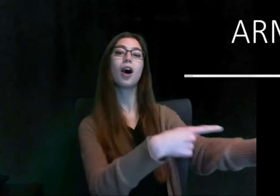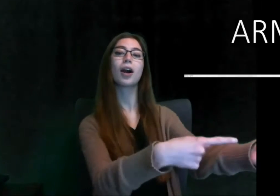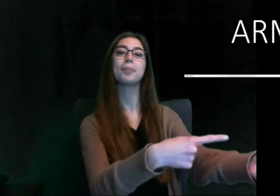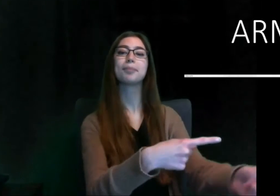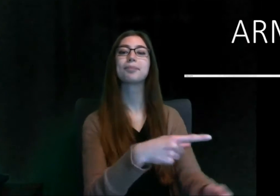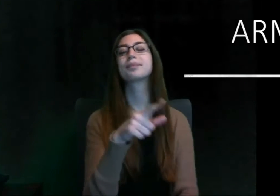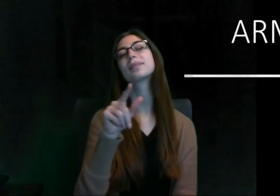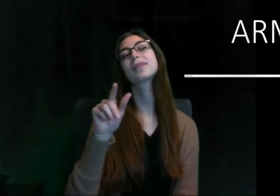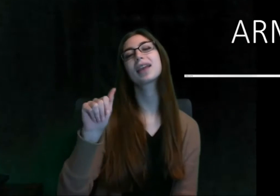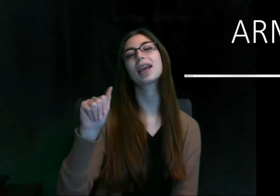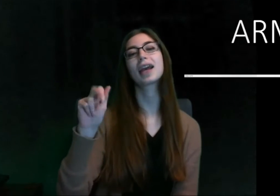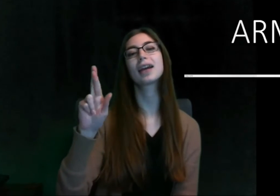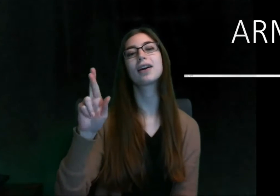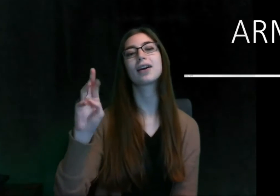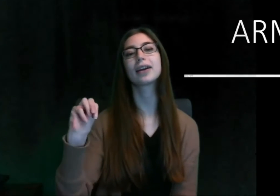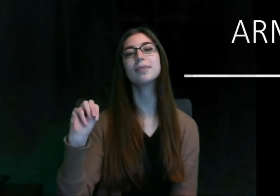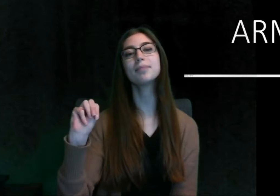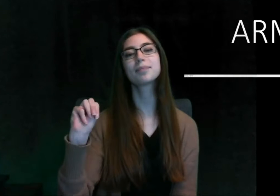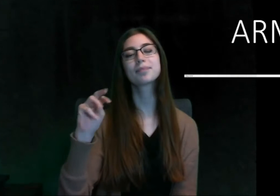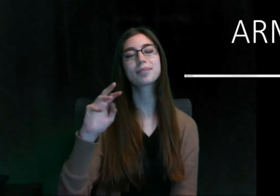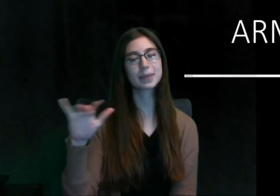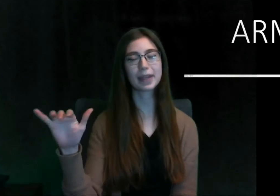Arm. A-R-M. Spell it.